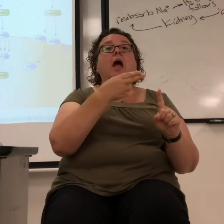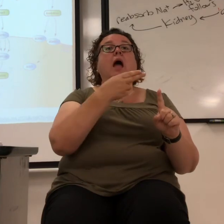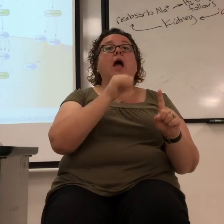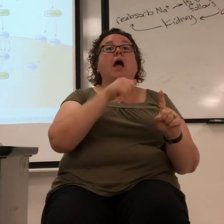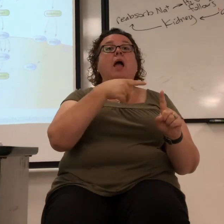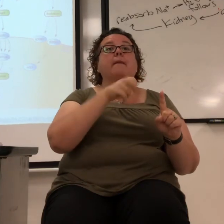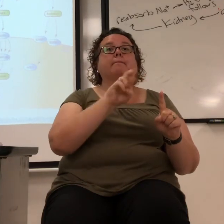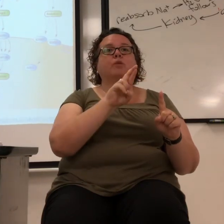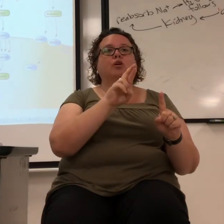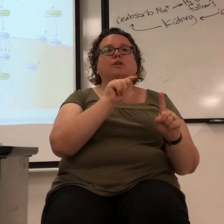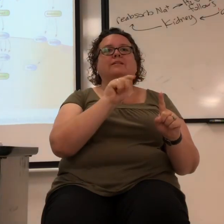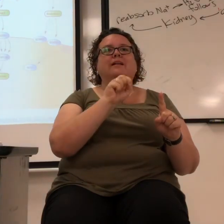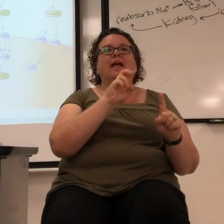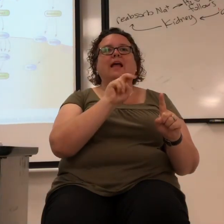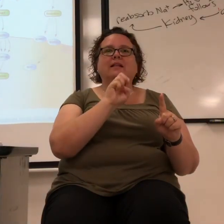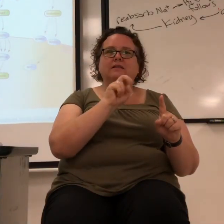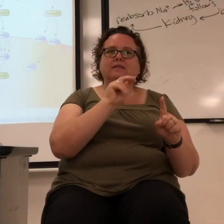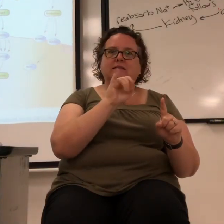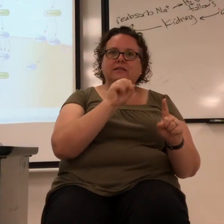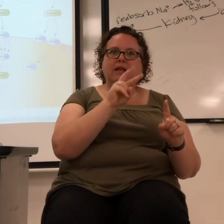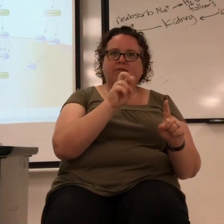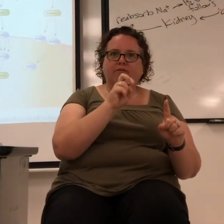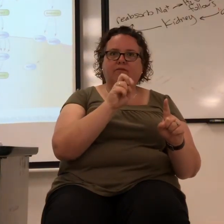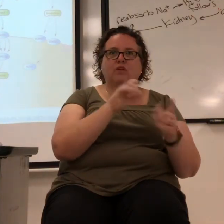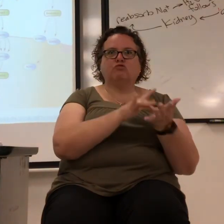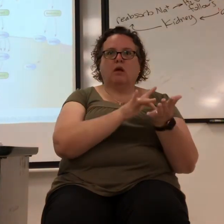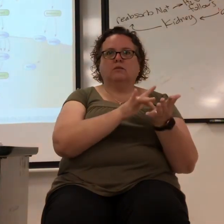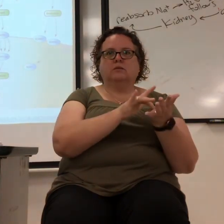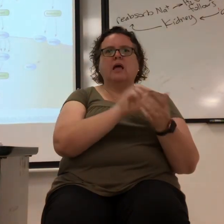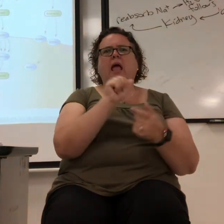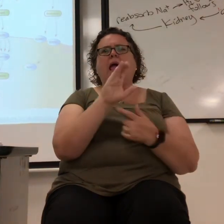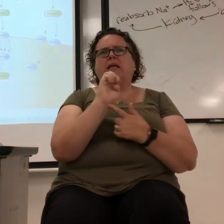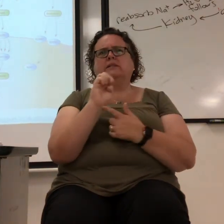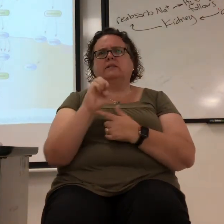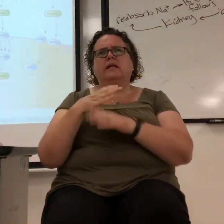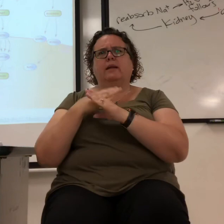antihypertensive drugs, ACE inhibitors.